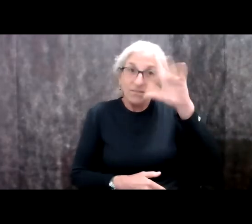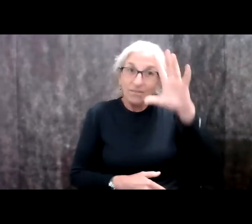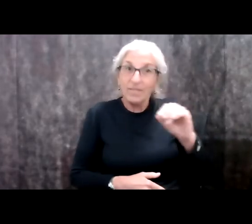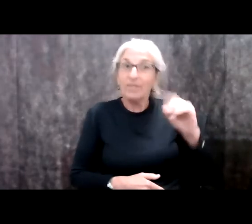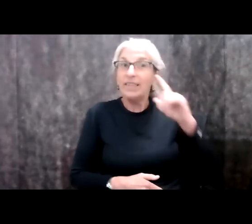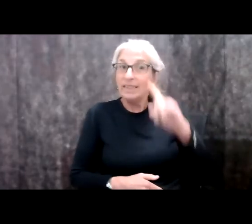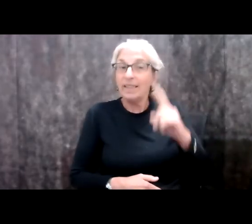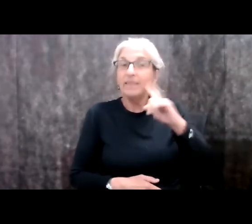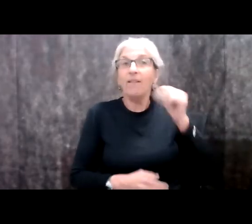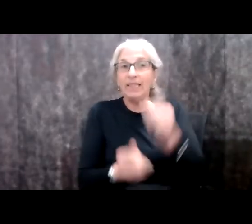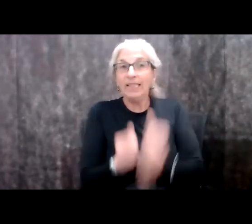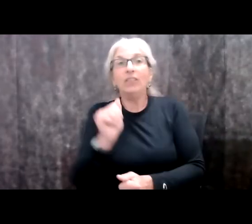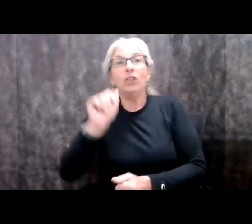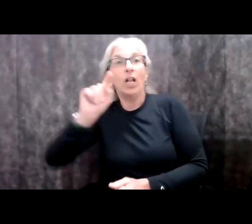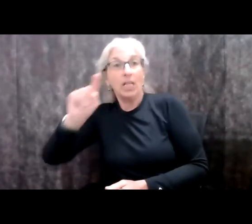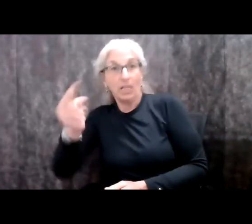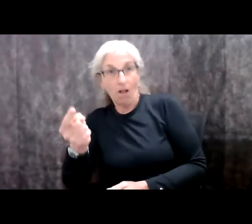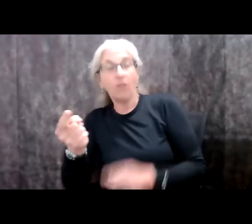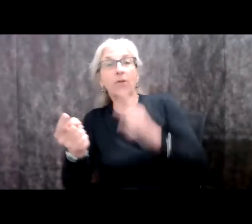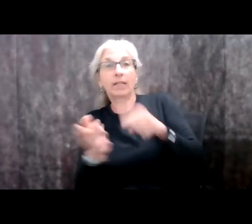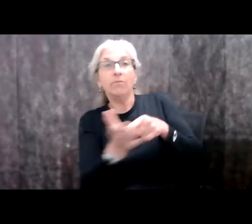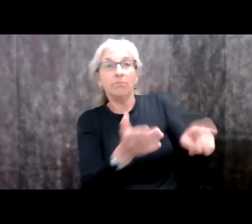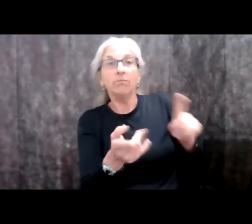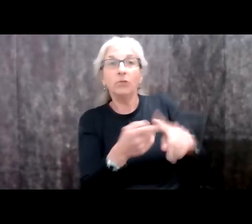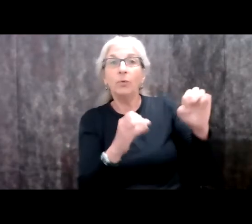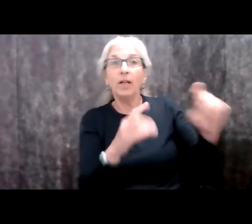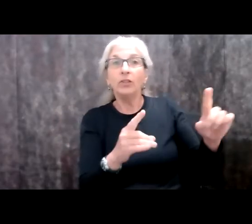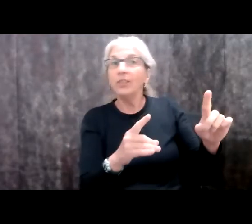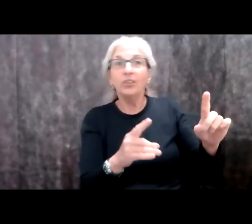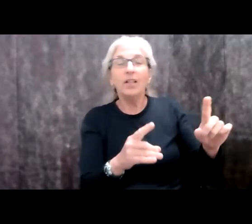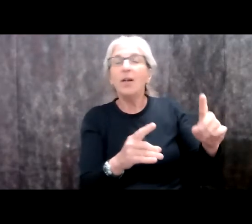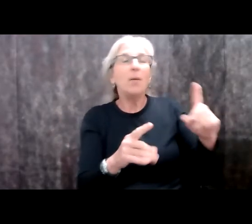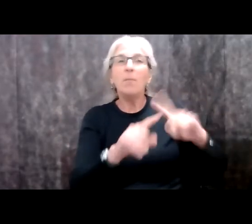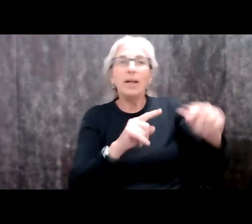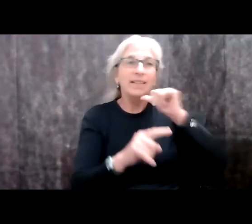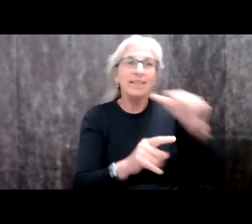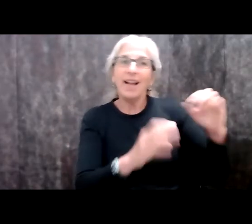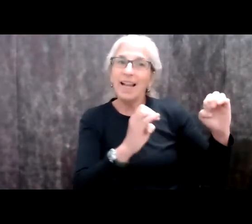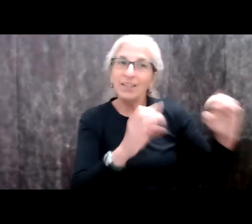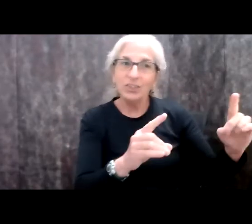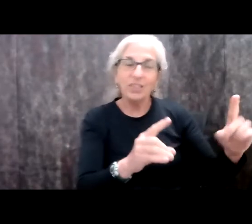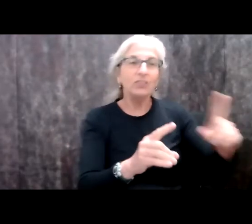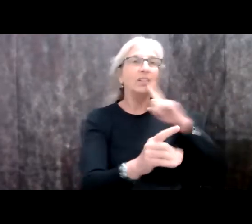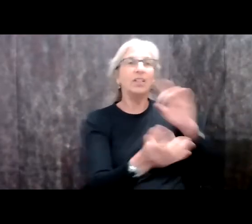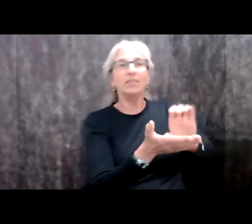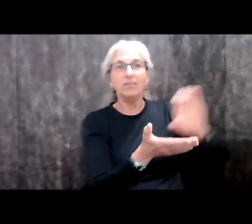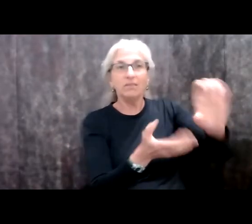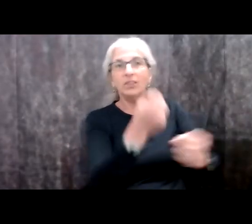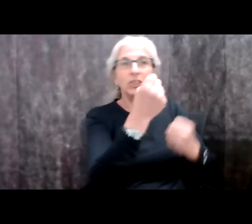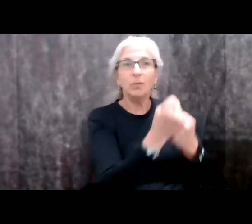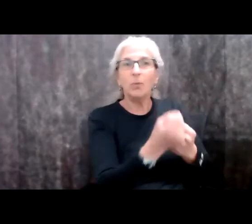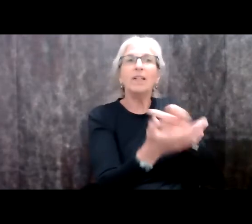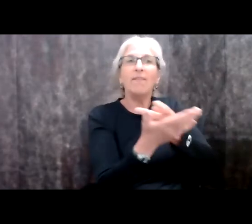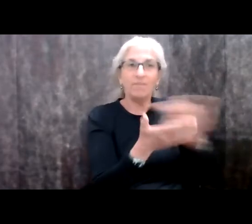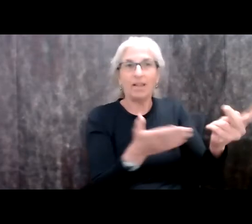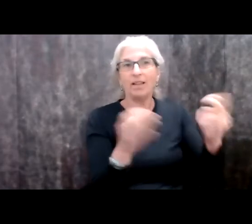education system goes to education. No, it goes to funding some failing institution or some failing administration somewhere. My wife's a teacher. My